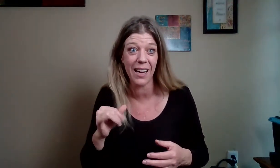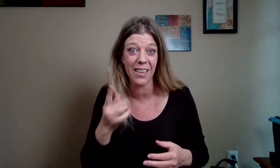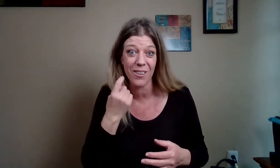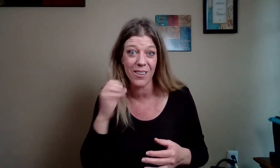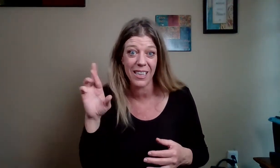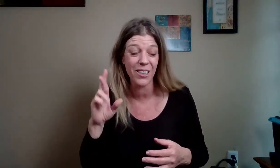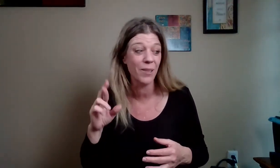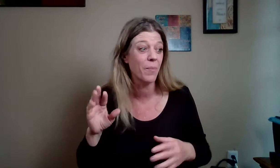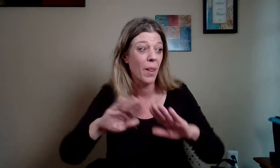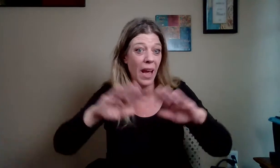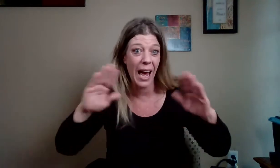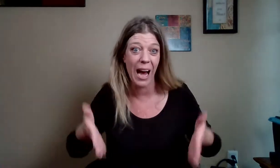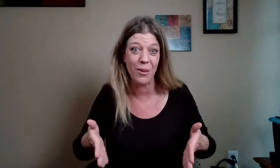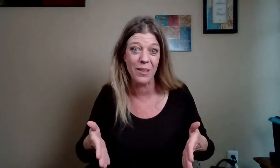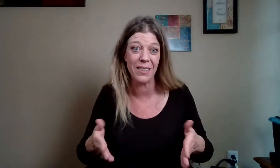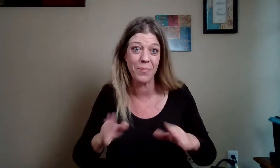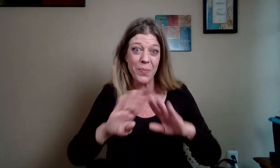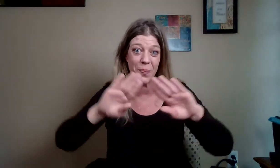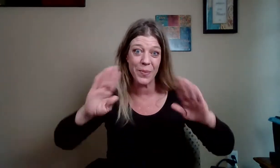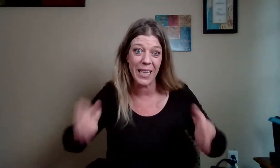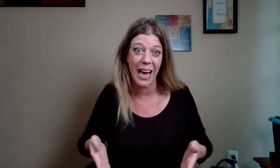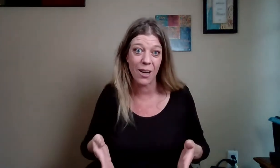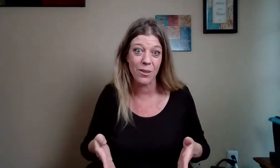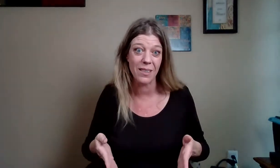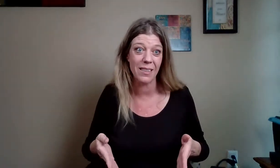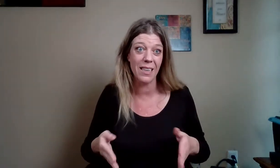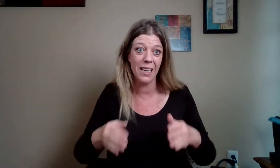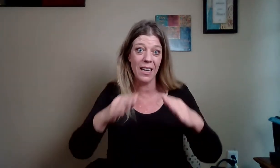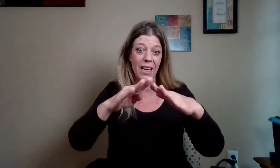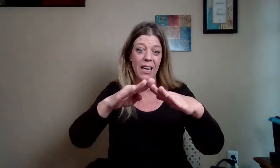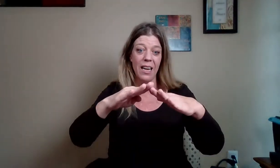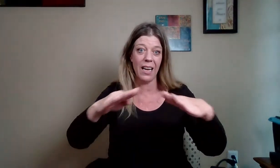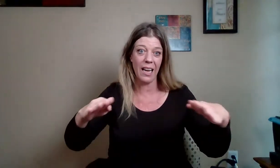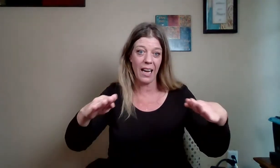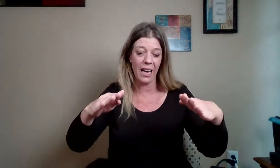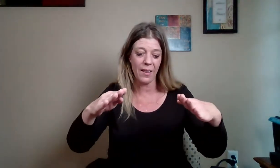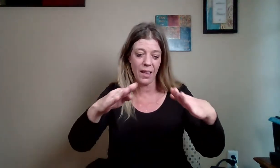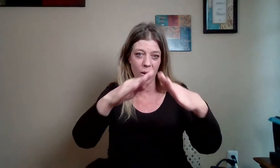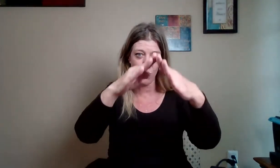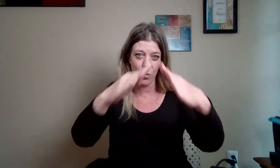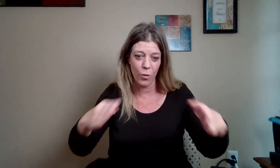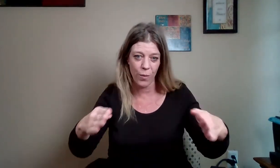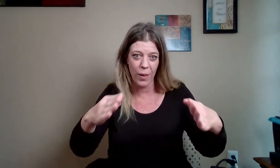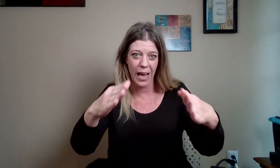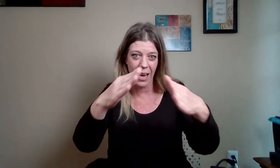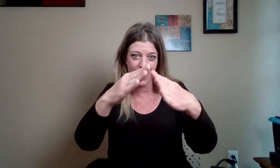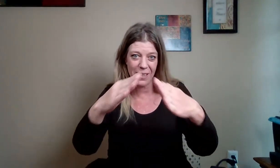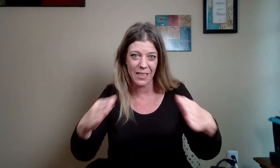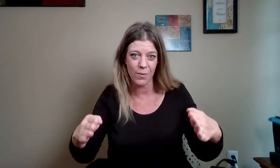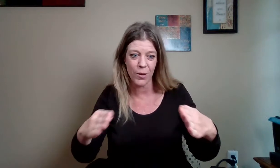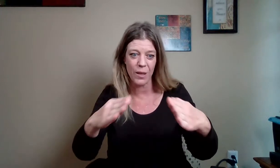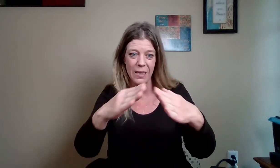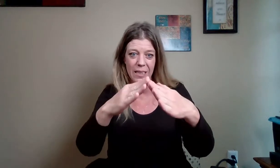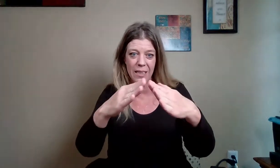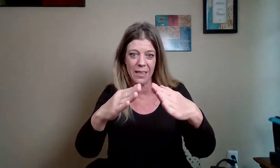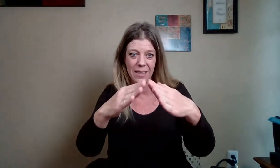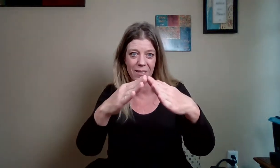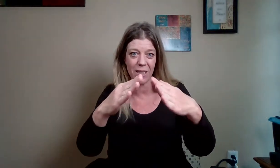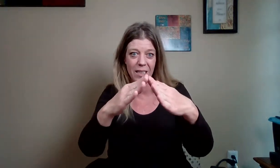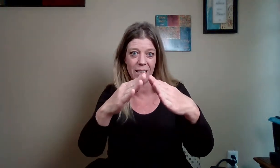that earlier? House. House. The roof of the house is first. So I'm going to